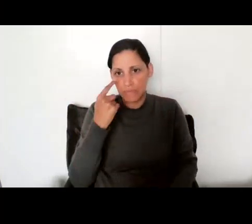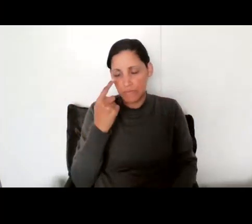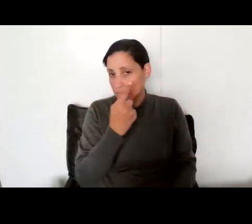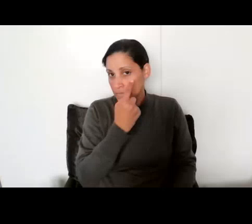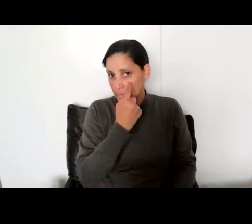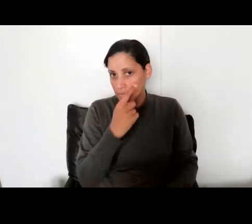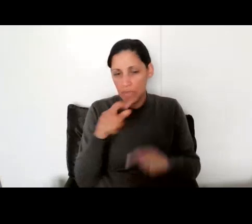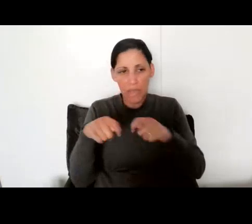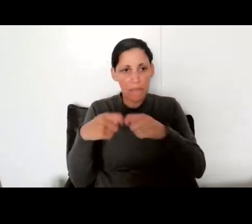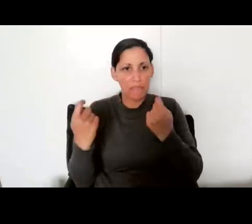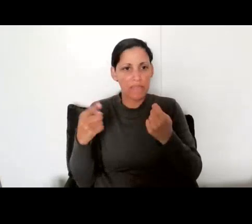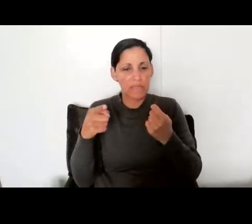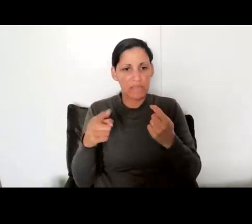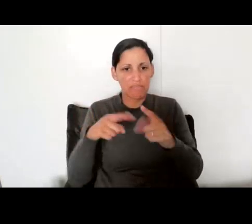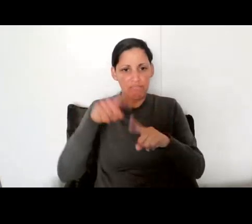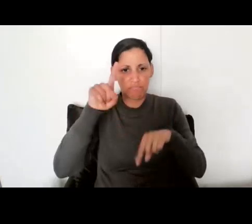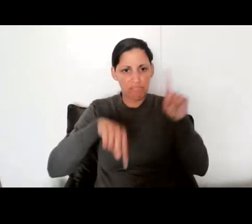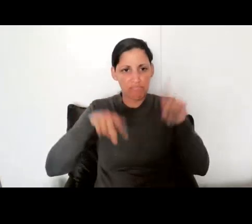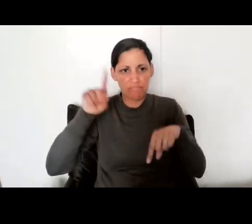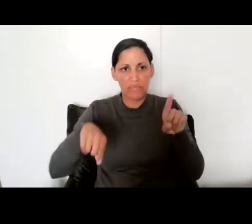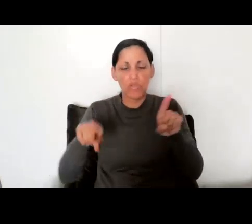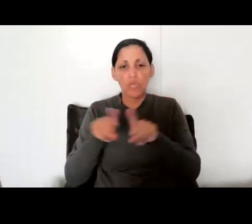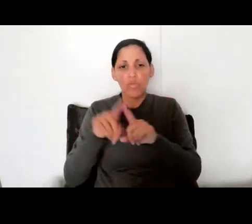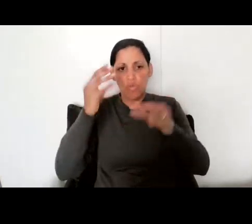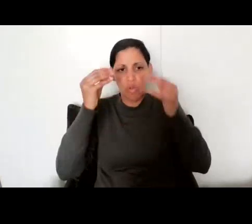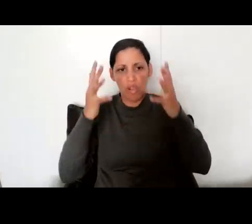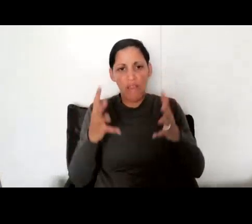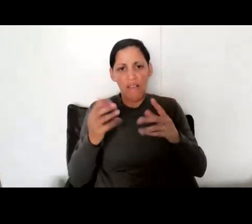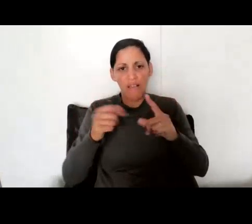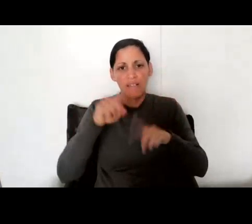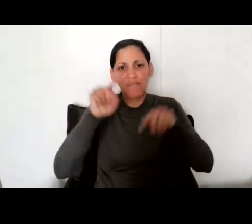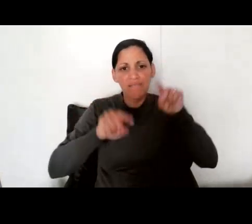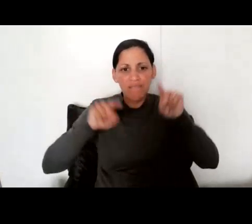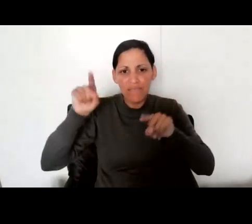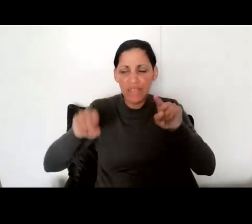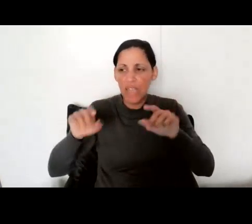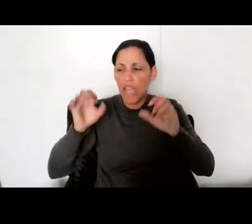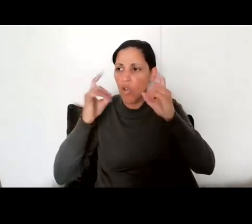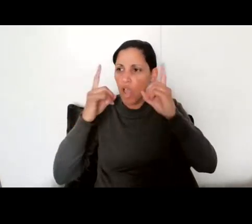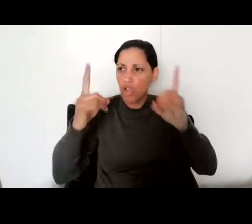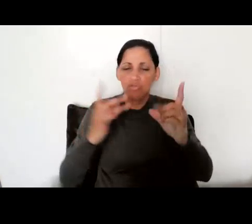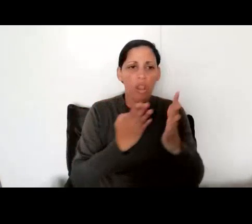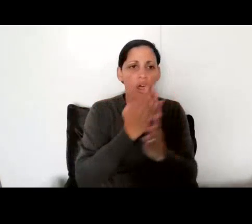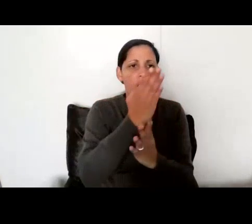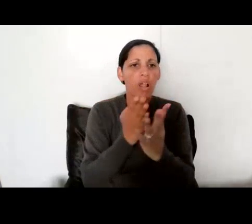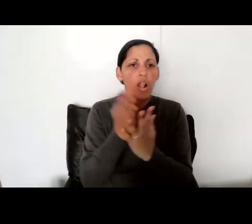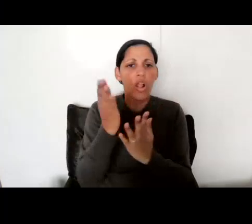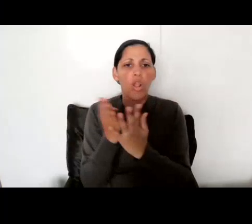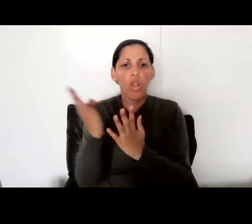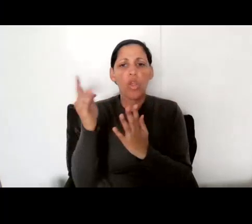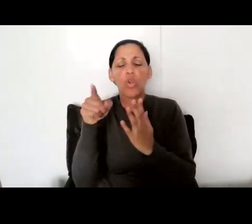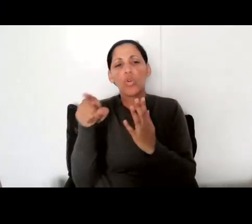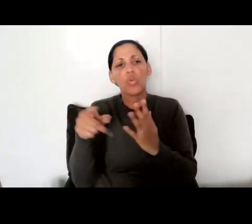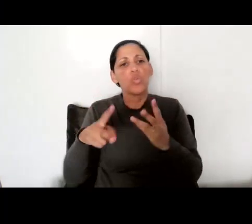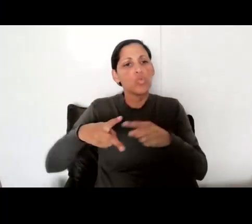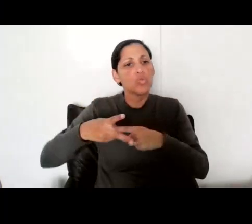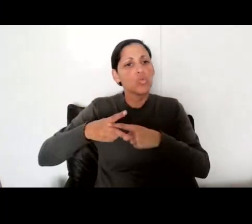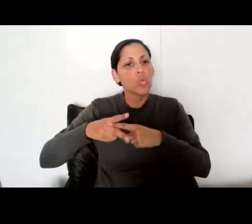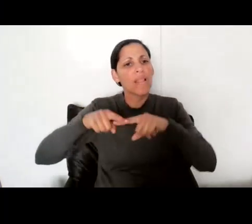diverse, and learners have various educational tools that depends on the type and the severity of their vision